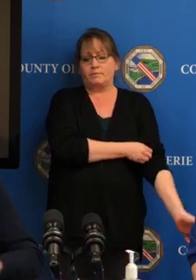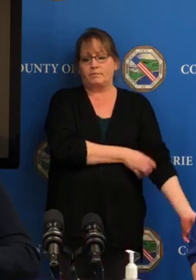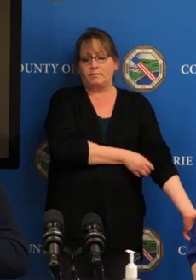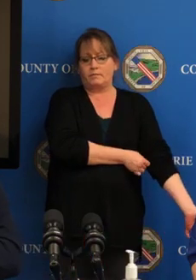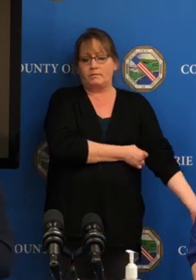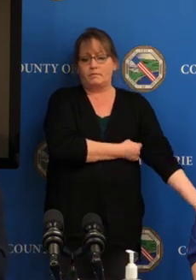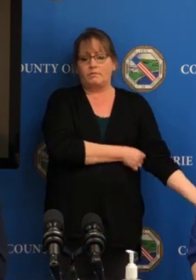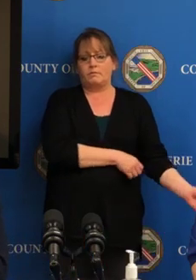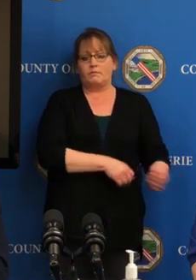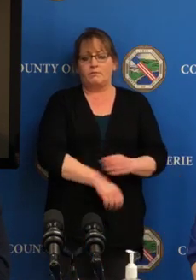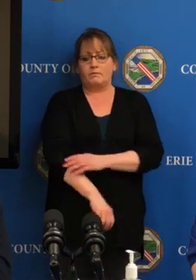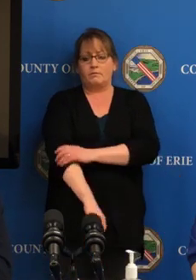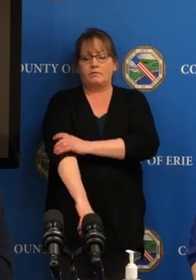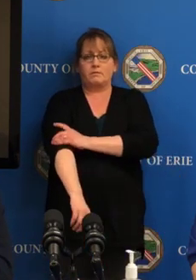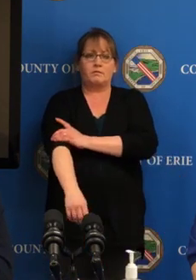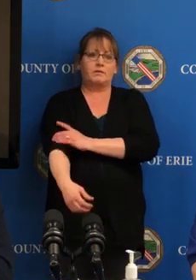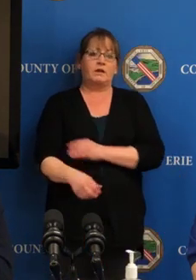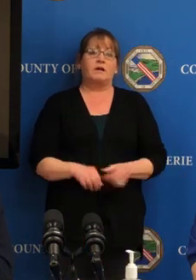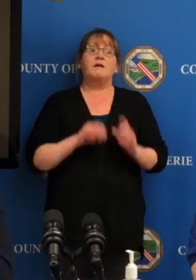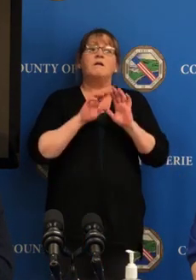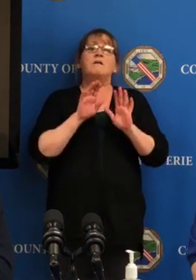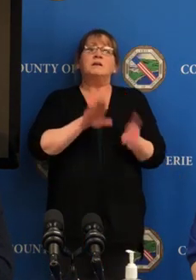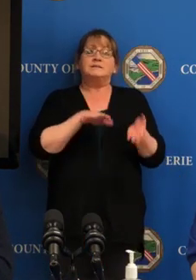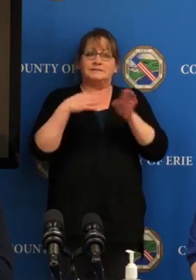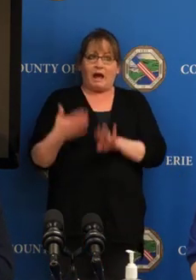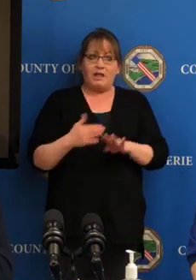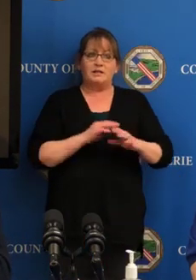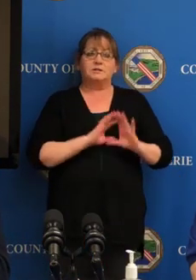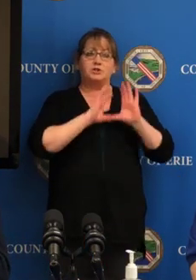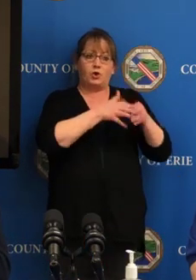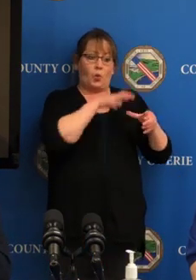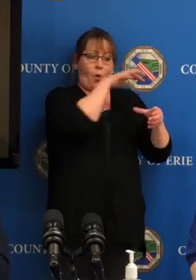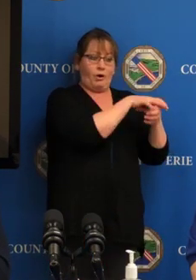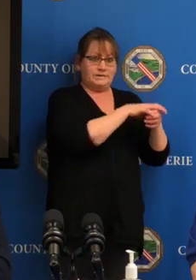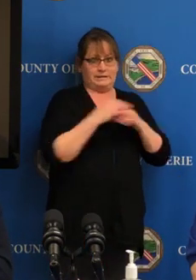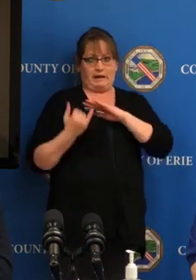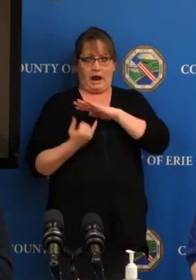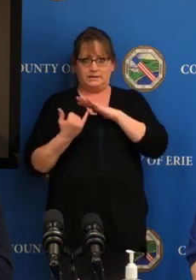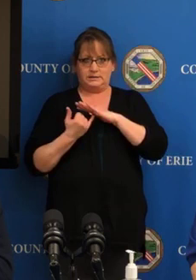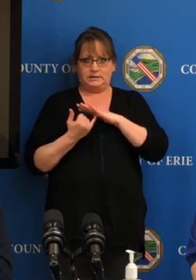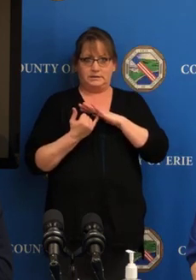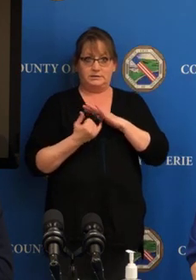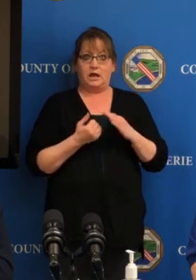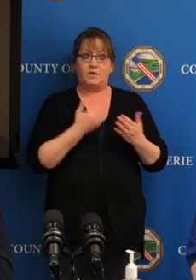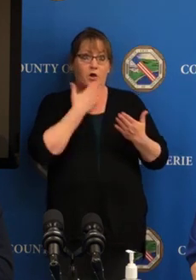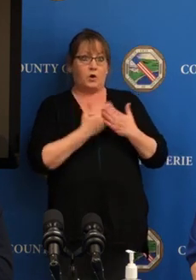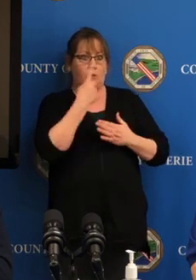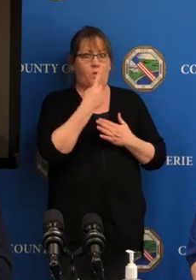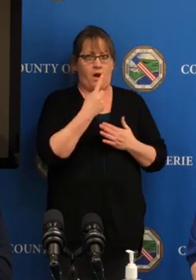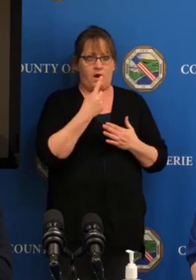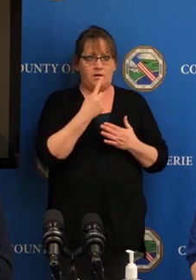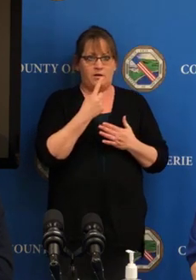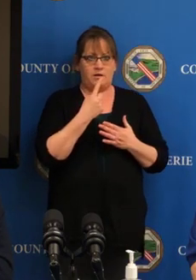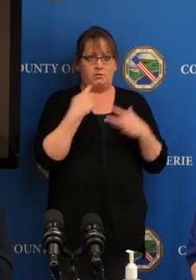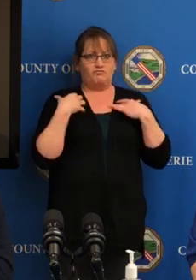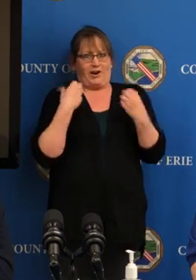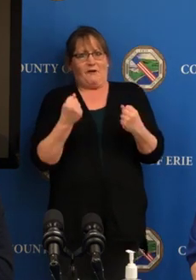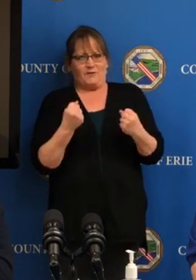I want to give you an update on the deaths, the quarantine, isolation, and the good one that we have yet to report, but we have now